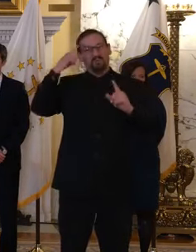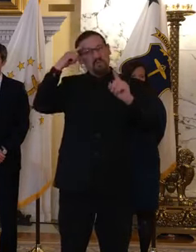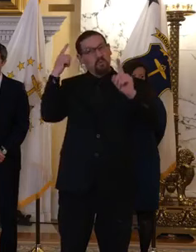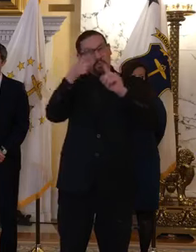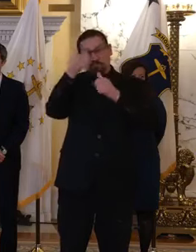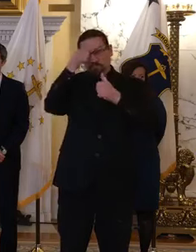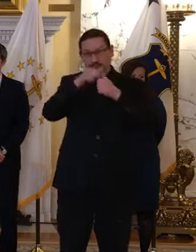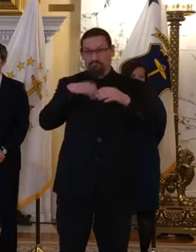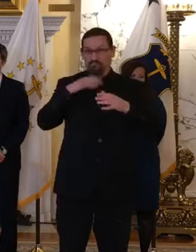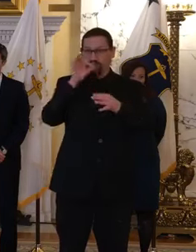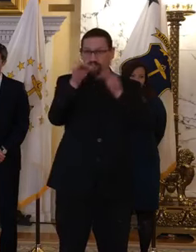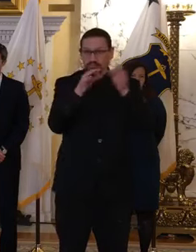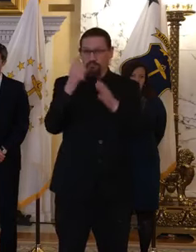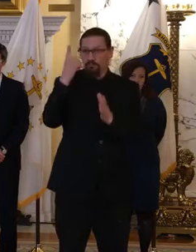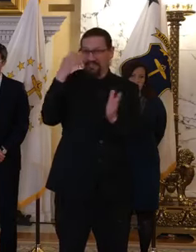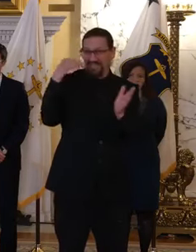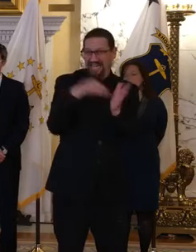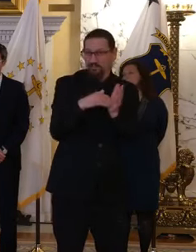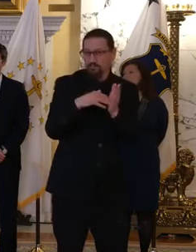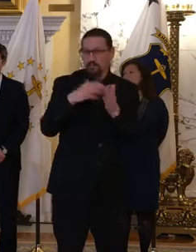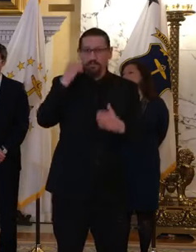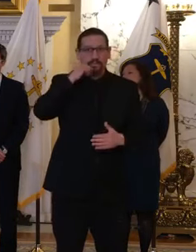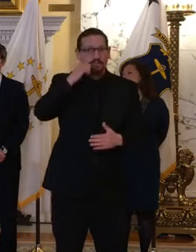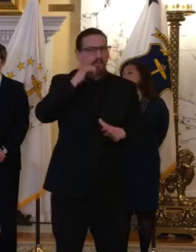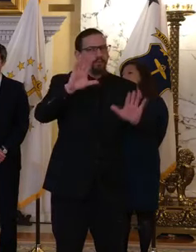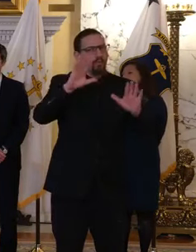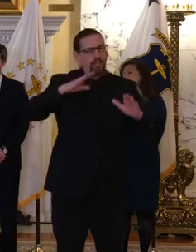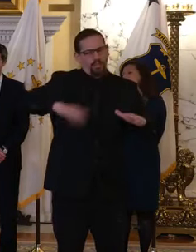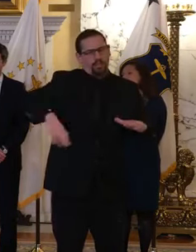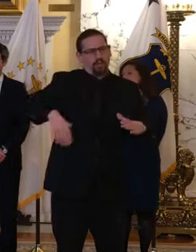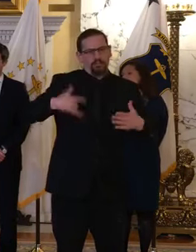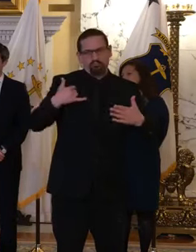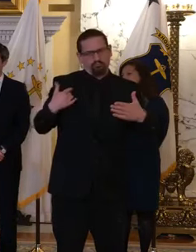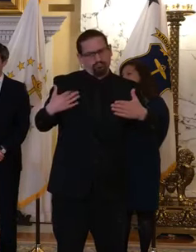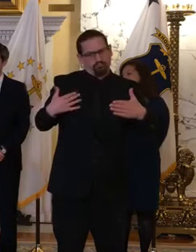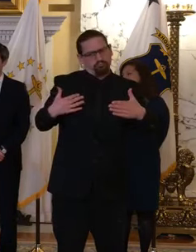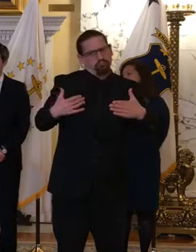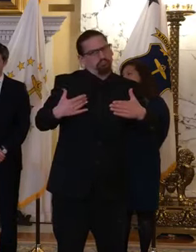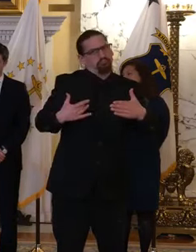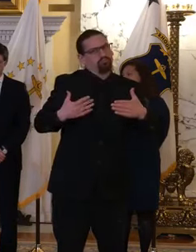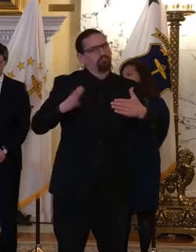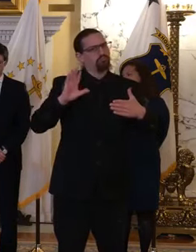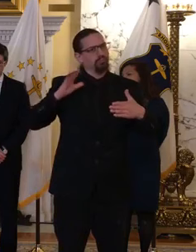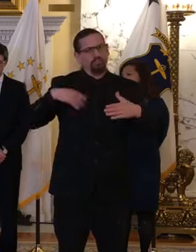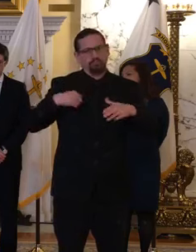day. We are not there yet. We're about halfway there.